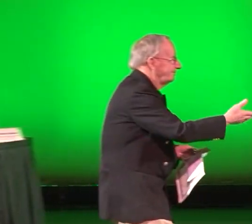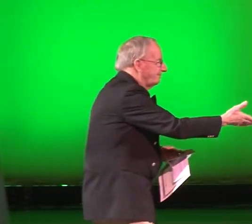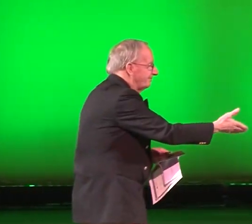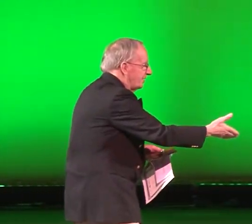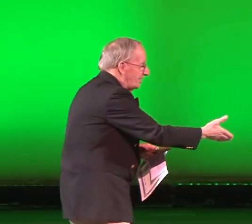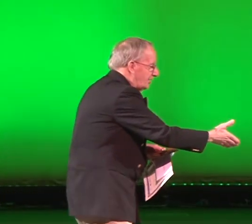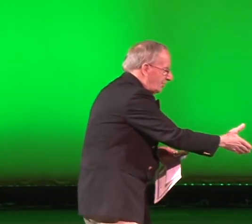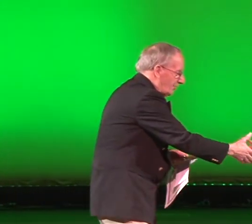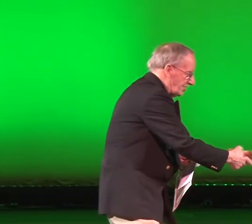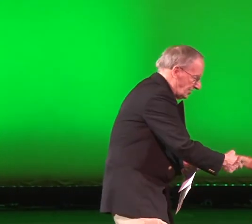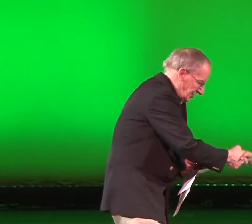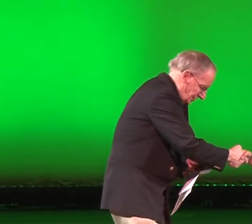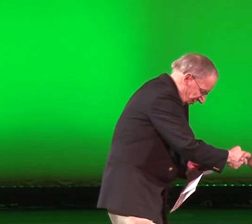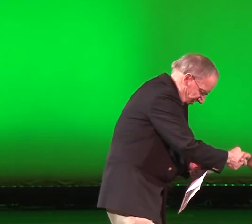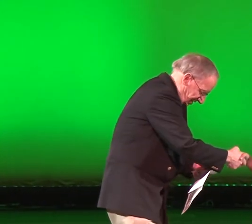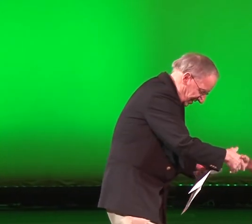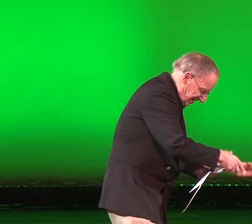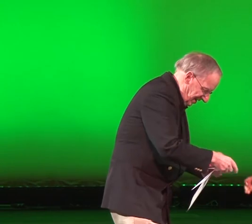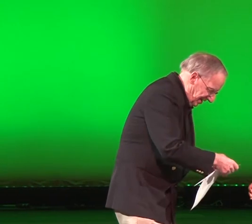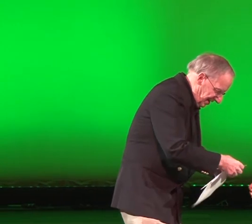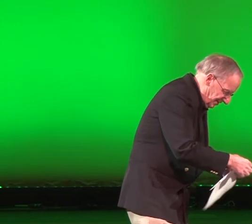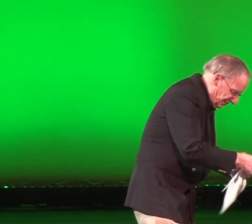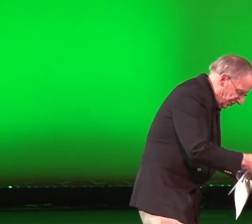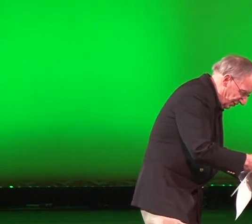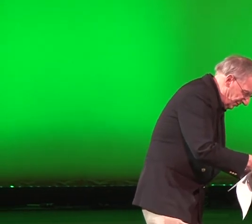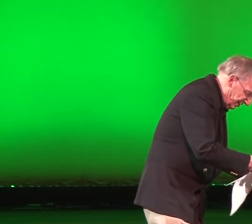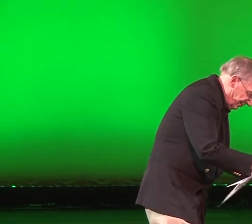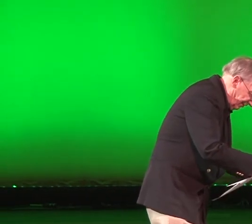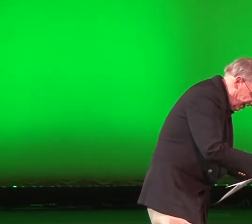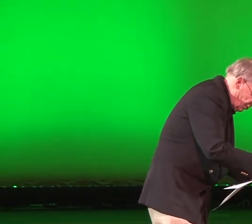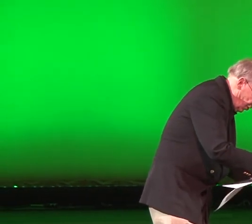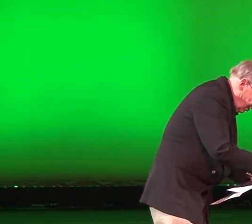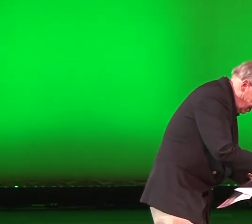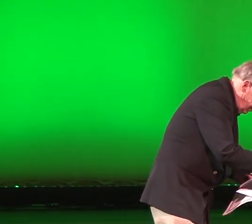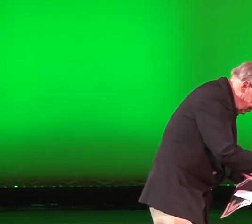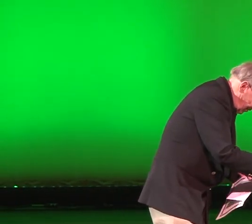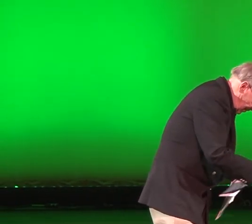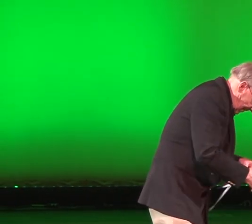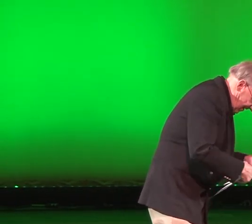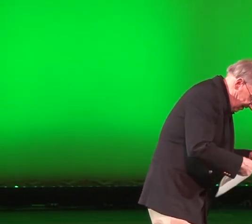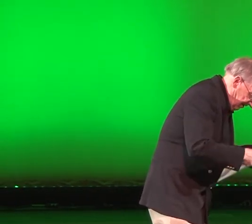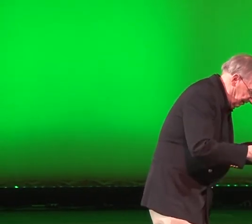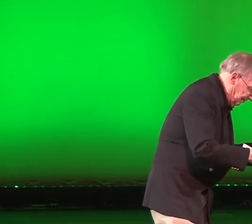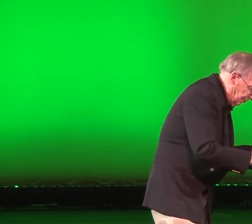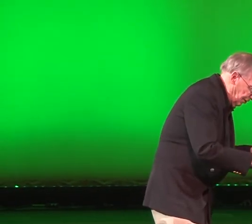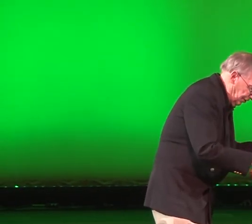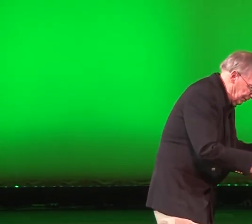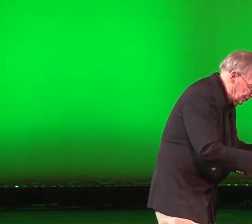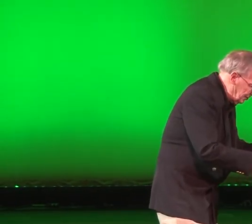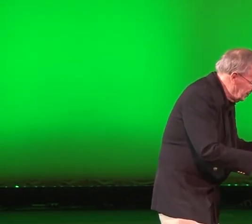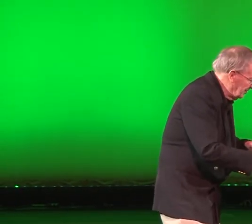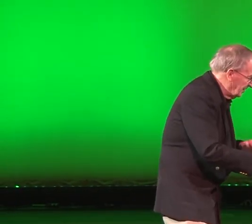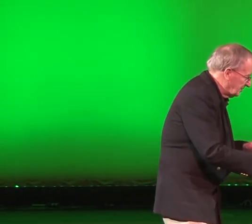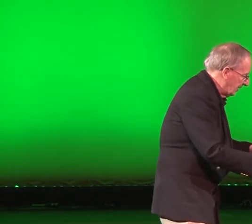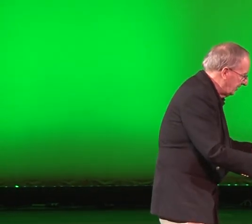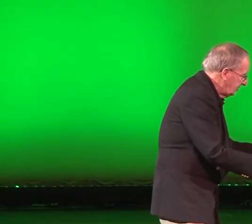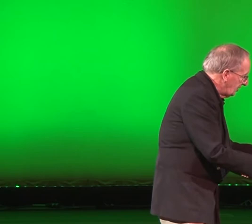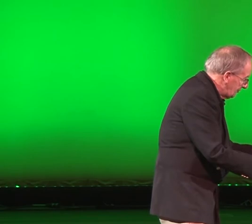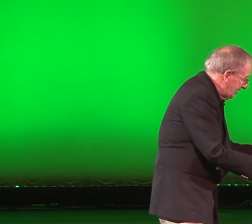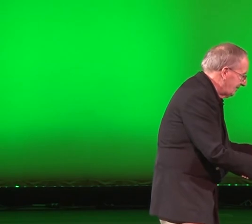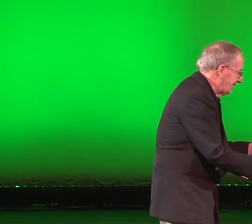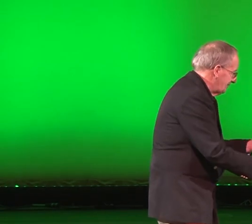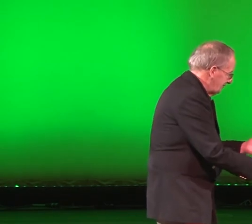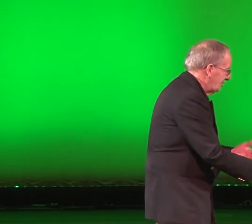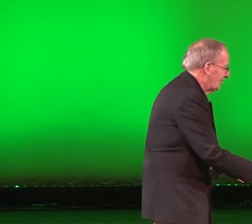Phytotoxicity of Household Detergents. And she also wins the BCC Rensselaer Fair Committee Award for Excellence